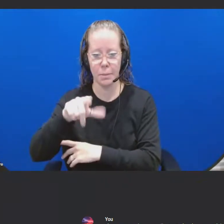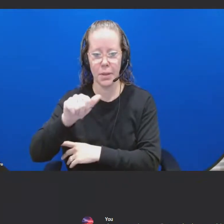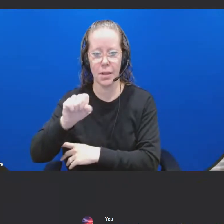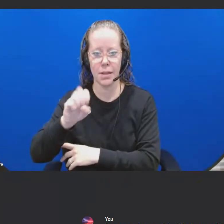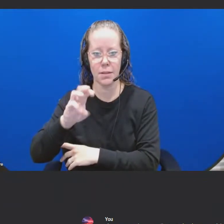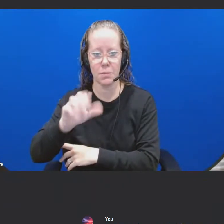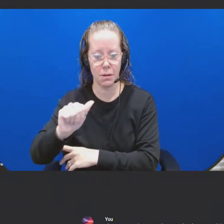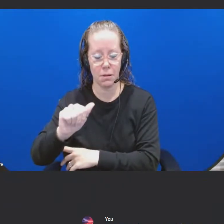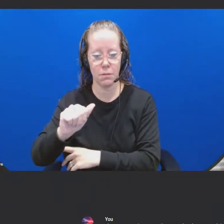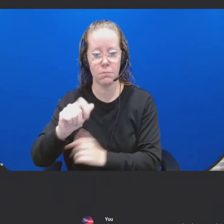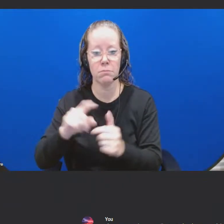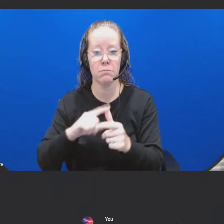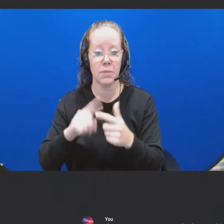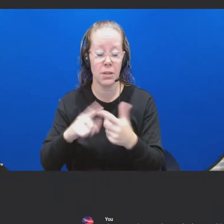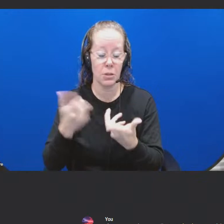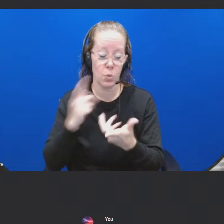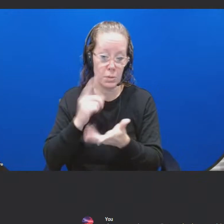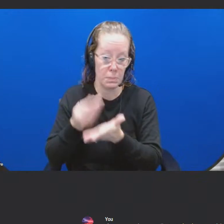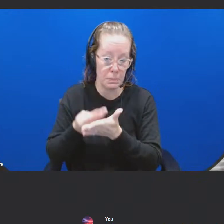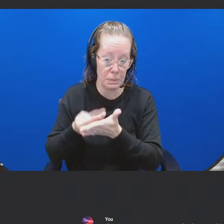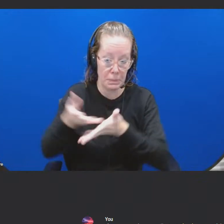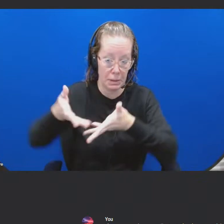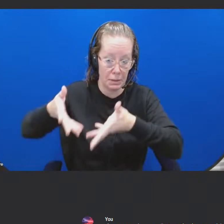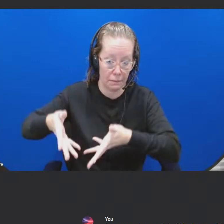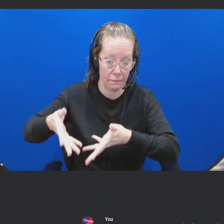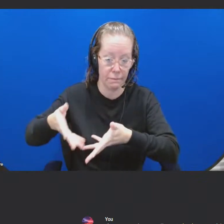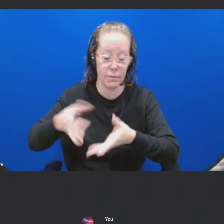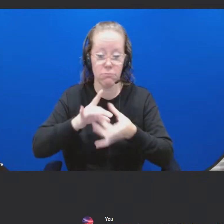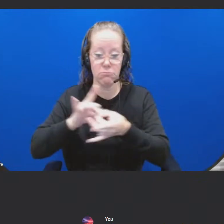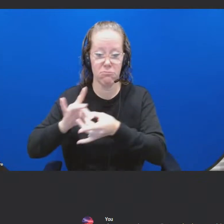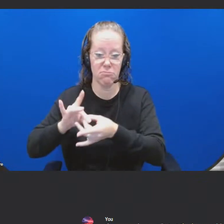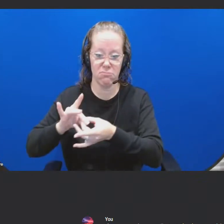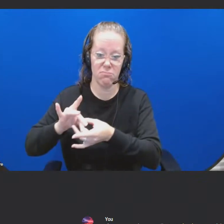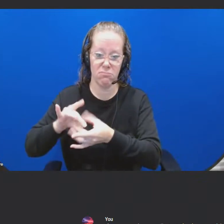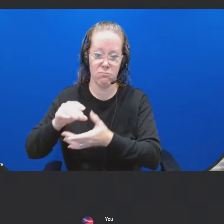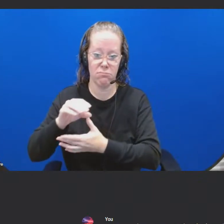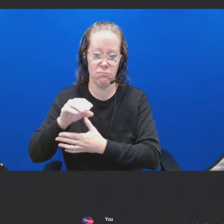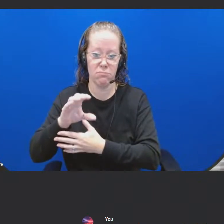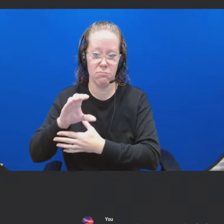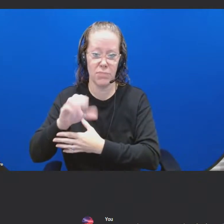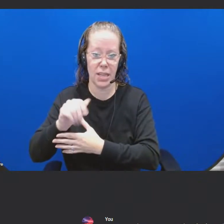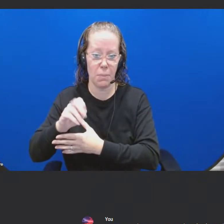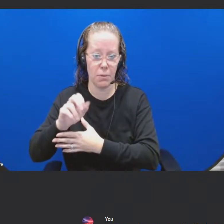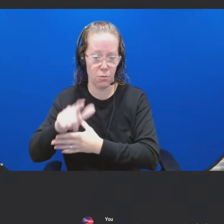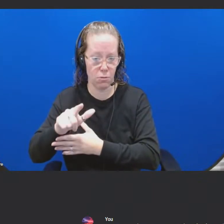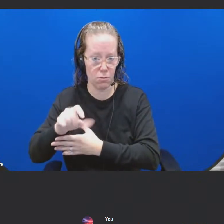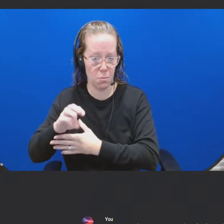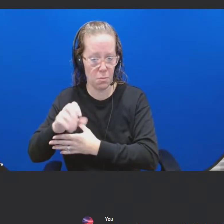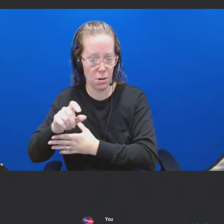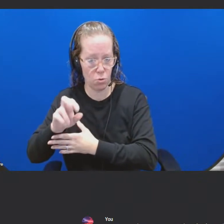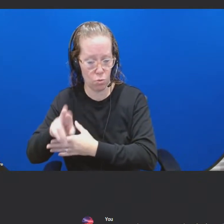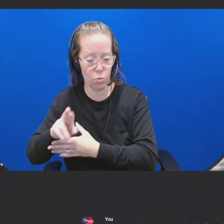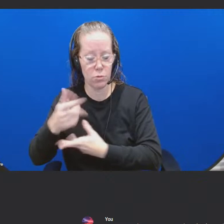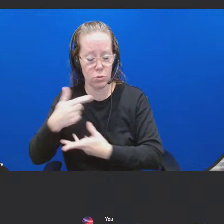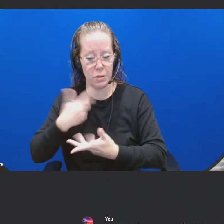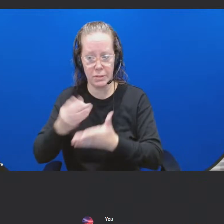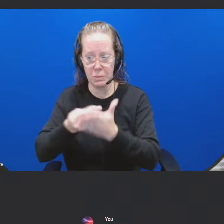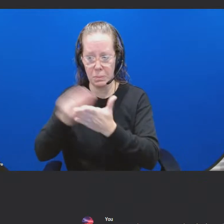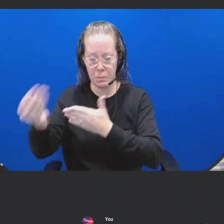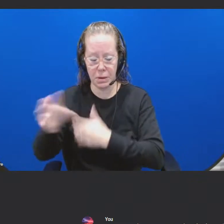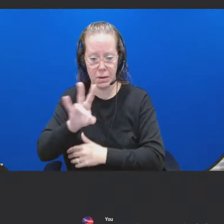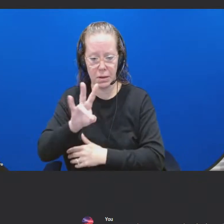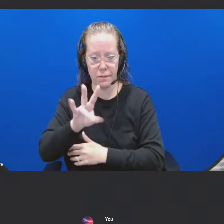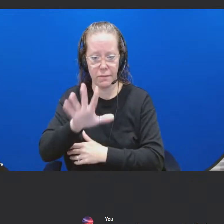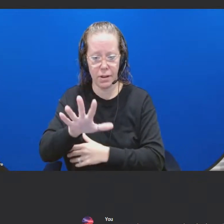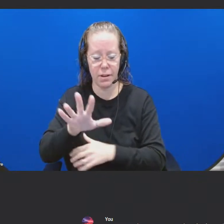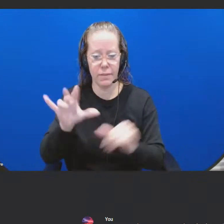we had some money left over in minor capital. So I was able to buy 75-inch TVs. I thought they were large when they came in, but when they